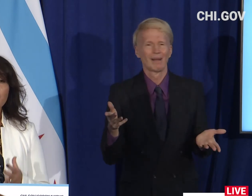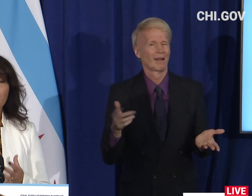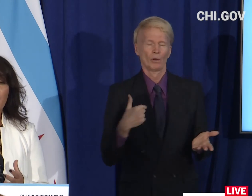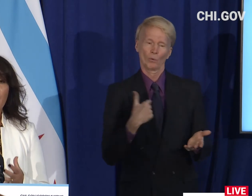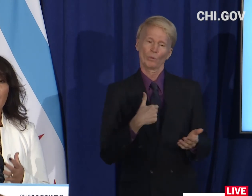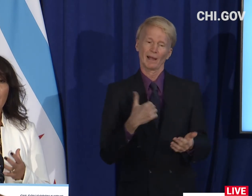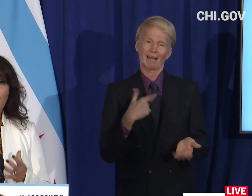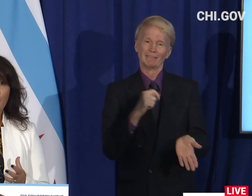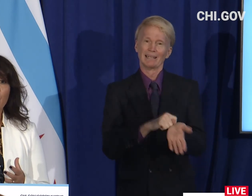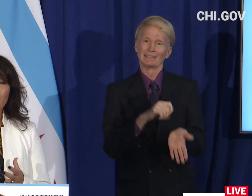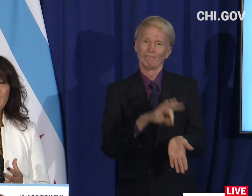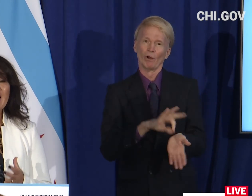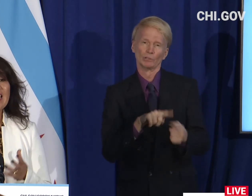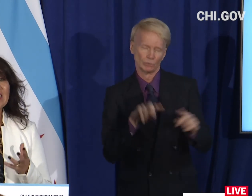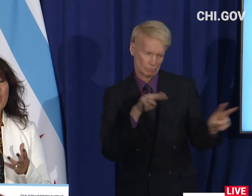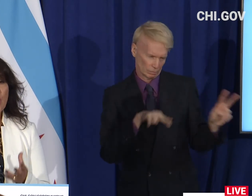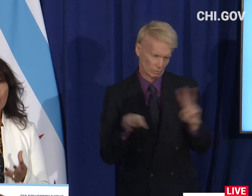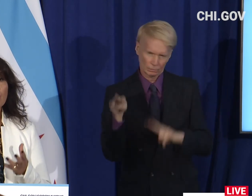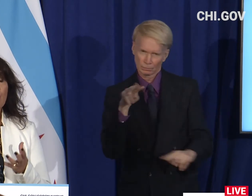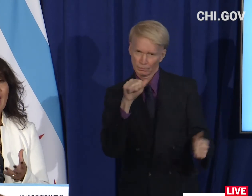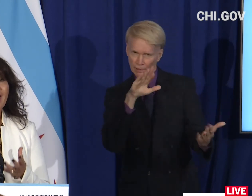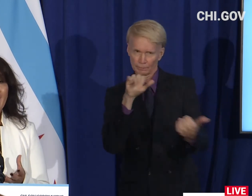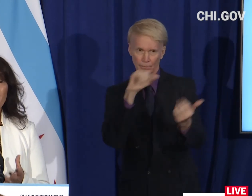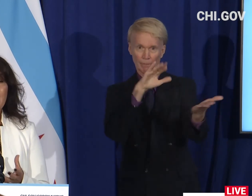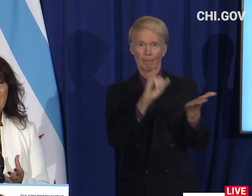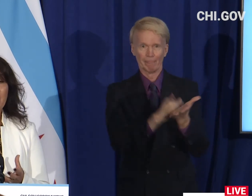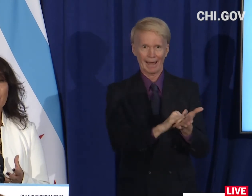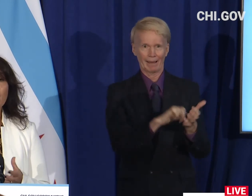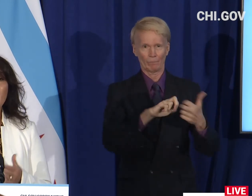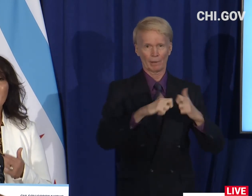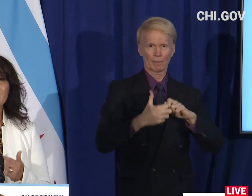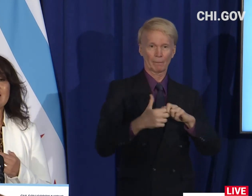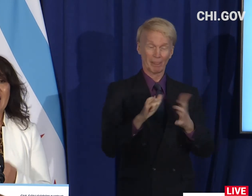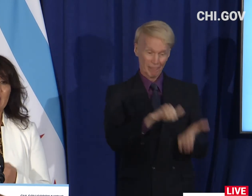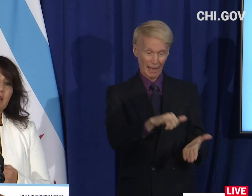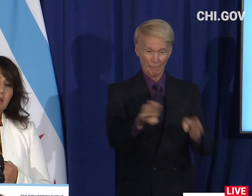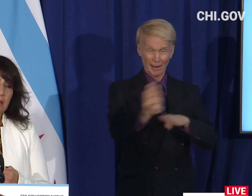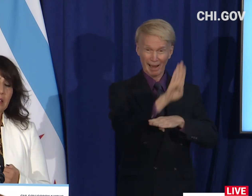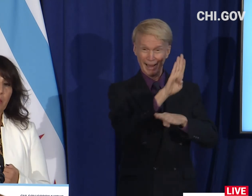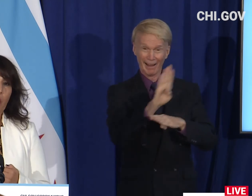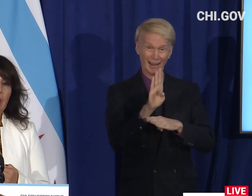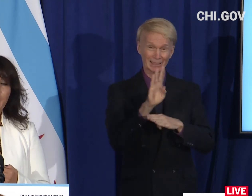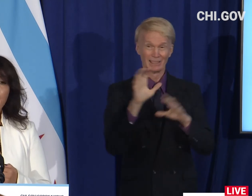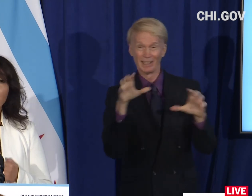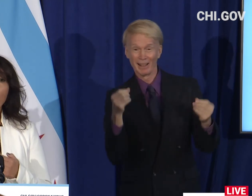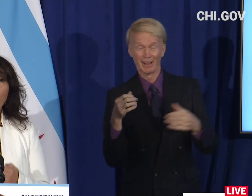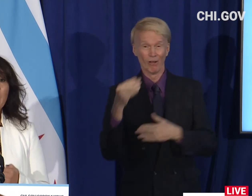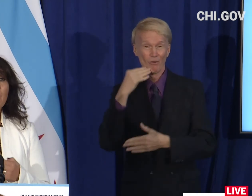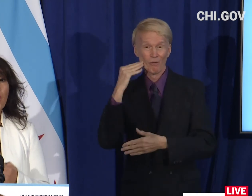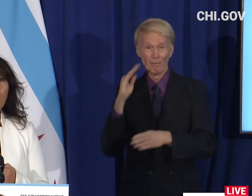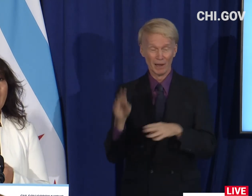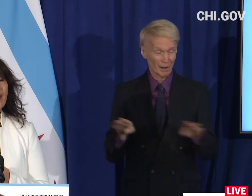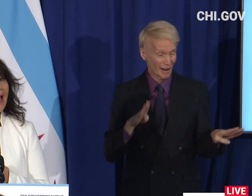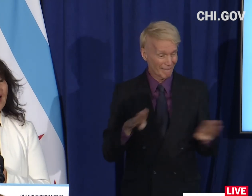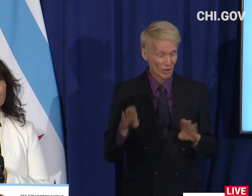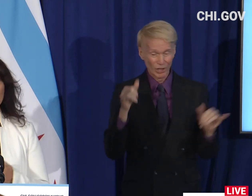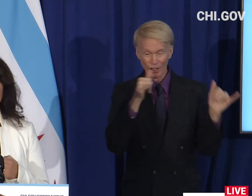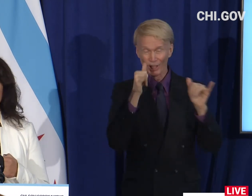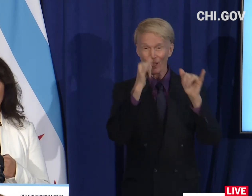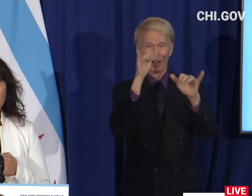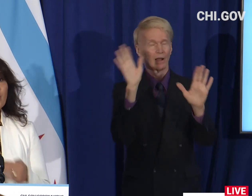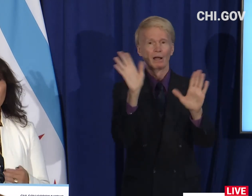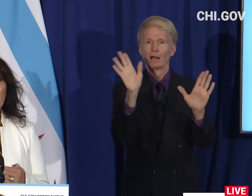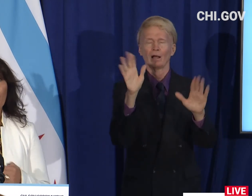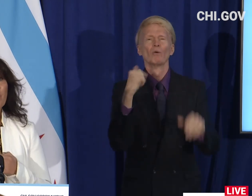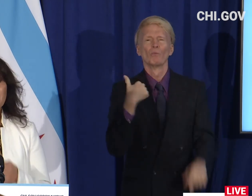addressing those very groups. It is that kind of behavior that has gotten us to this point. But we know how to